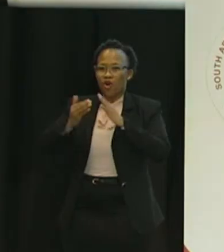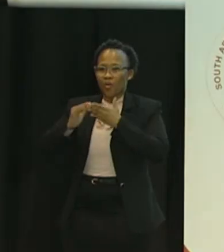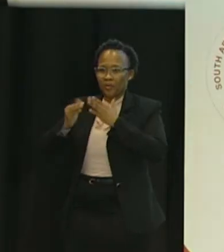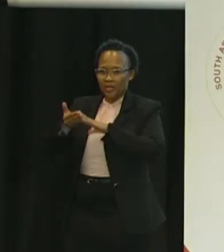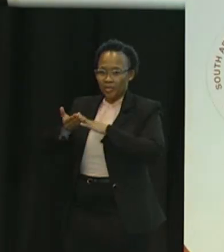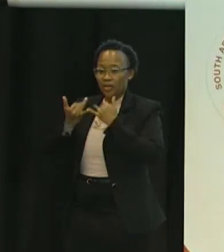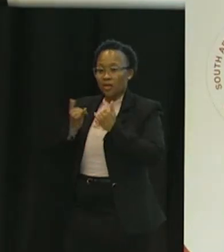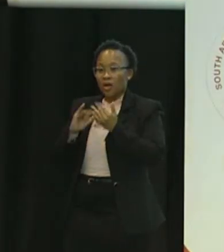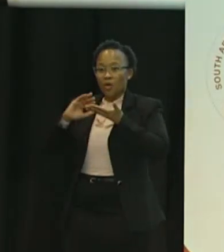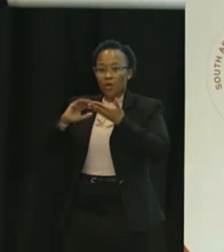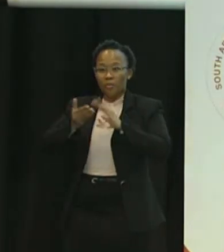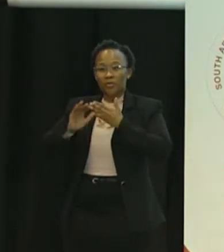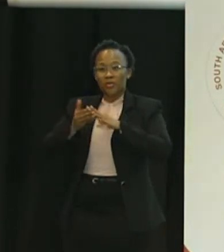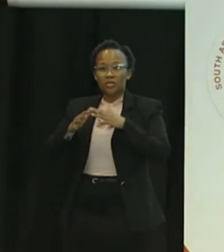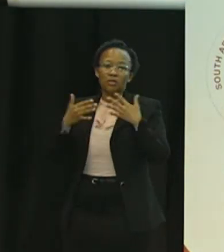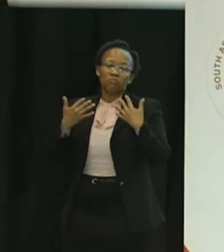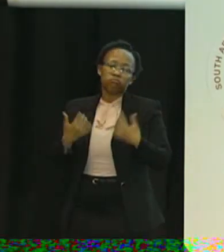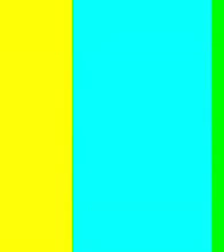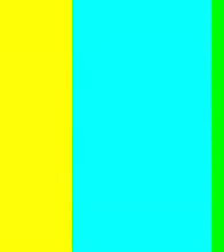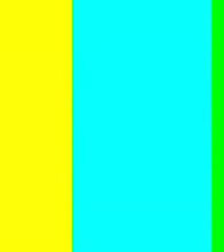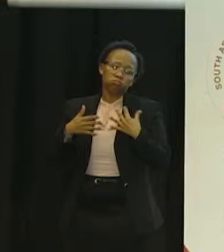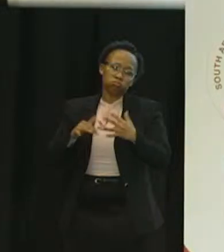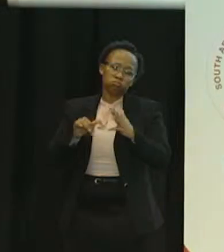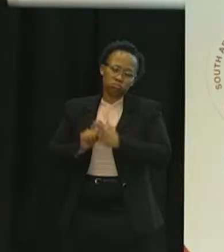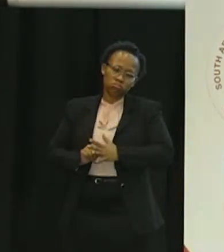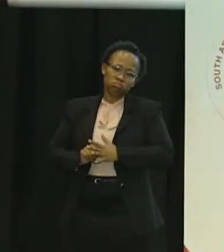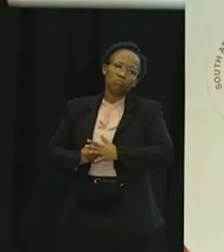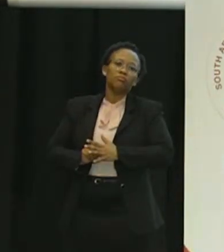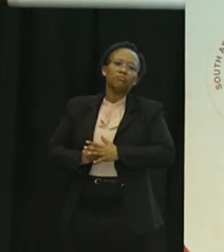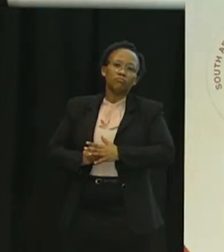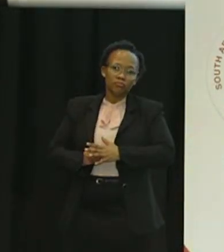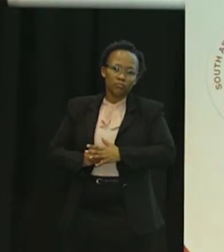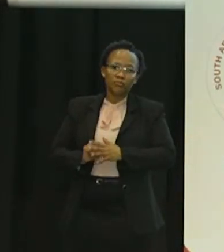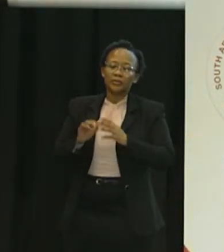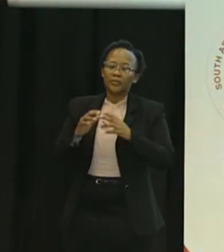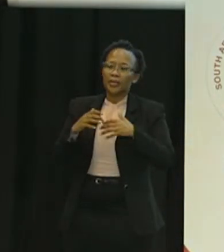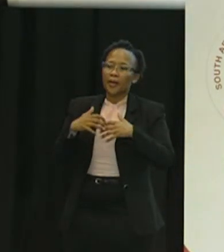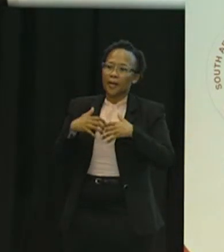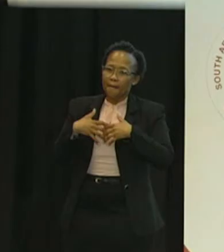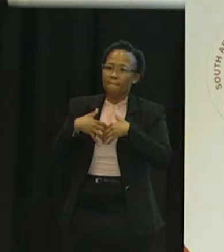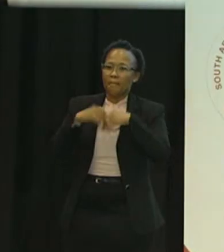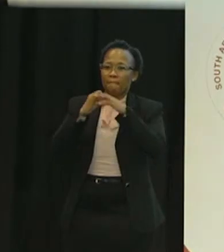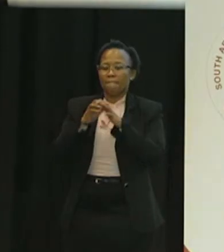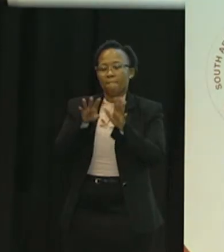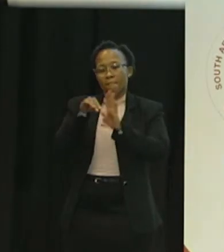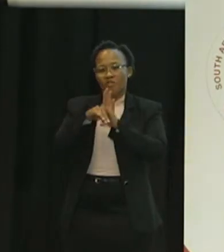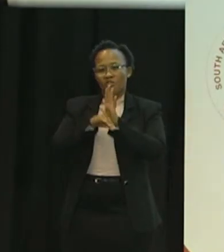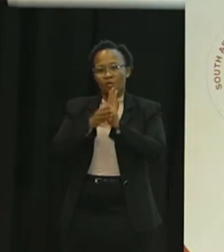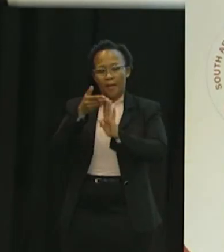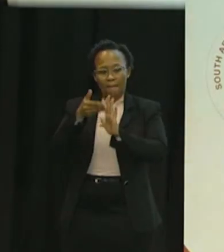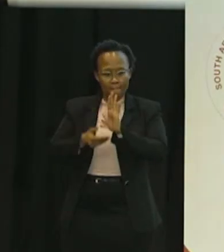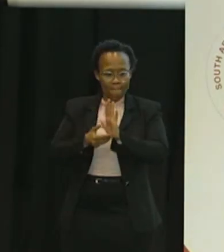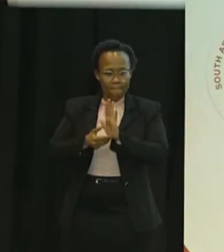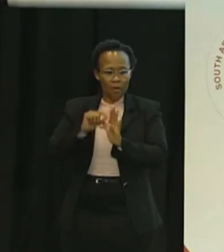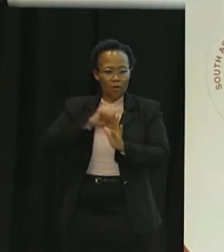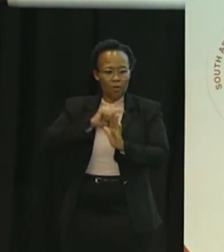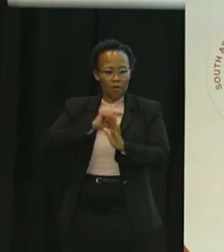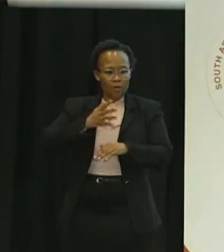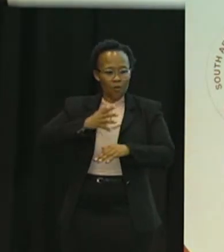be critical in designing the designs of the programs. Where do you want your services to be?